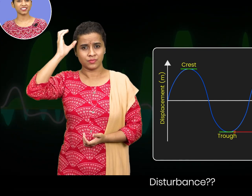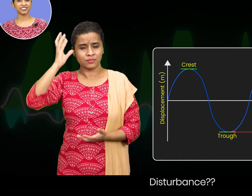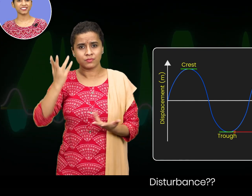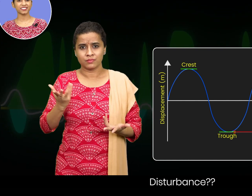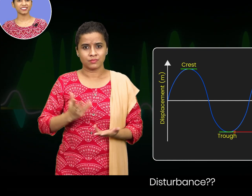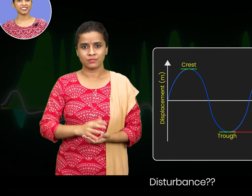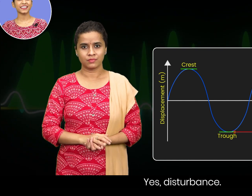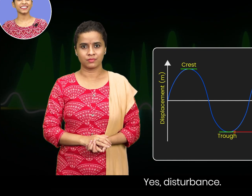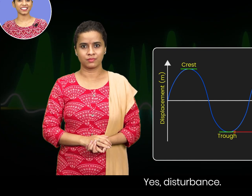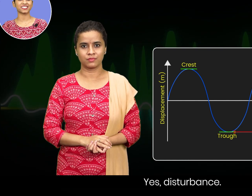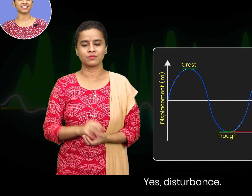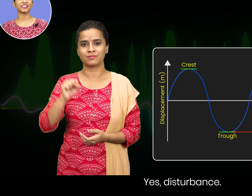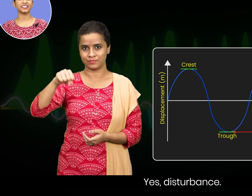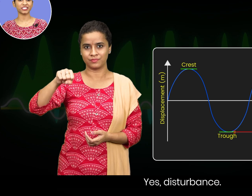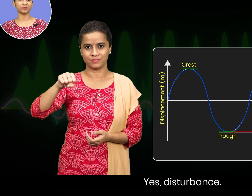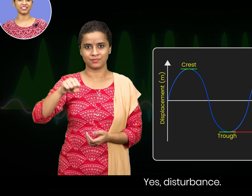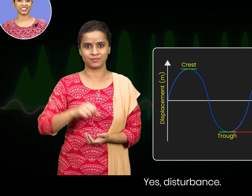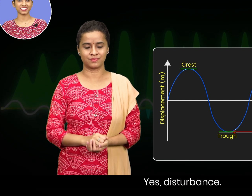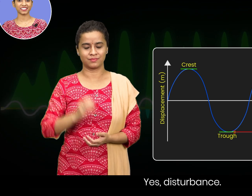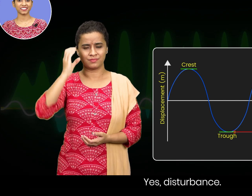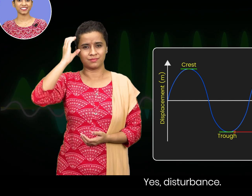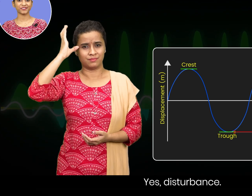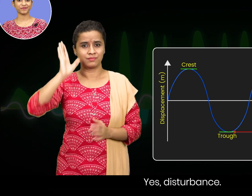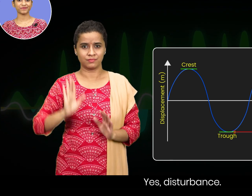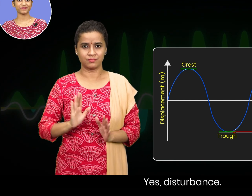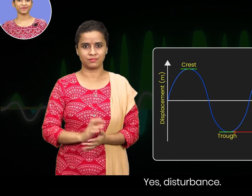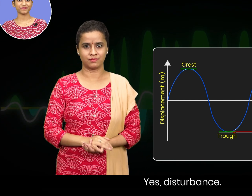Disturbance? Yes, disturbance.